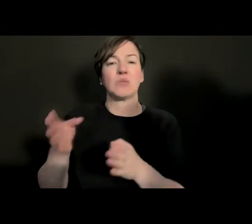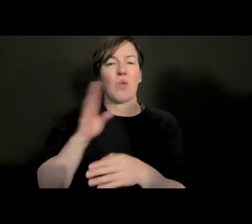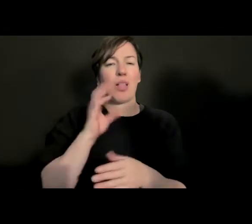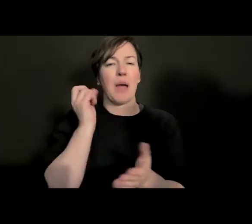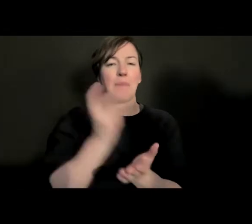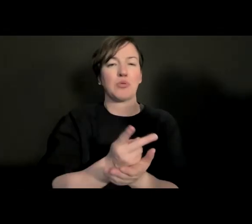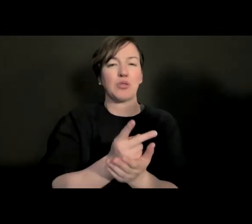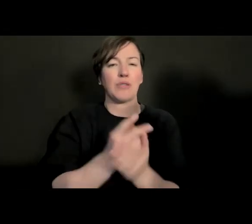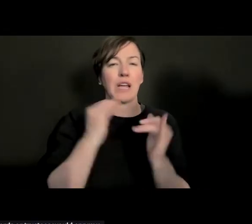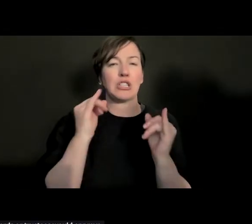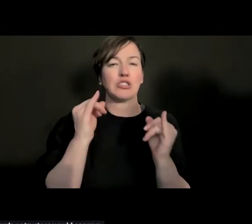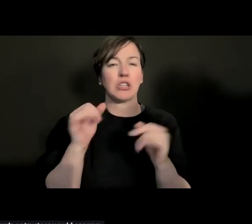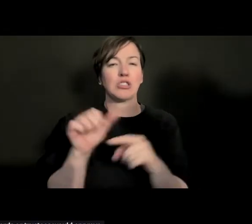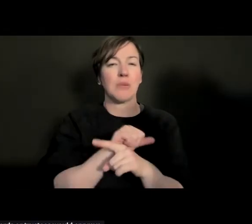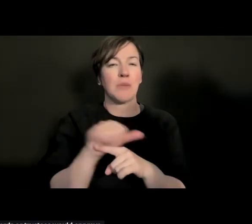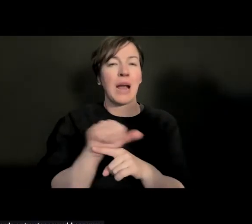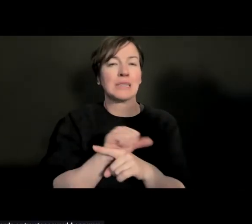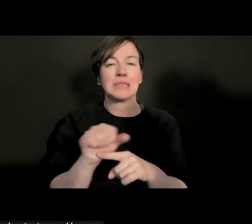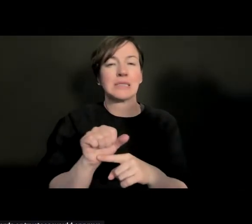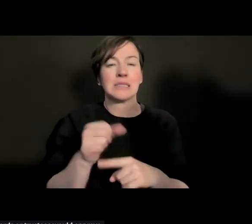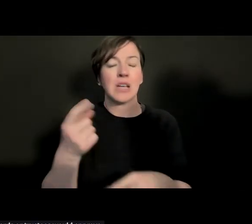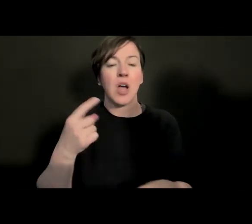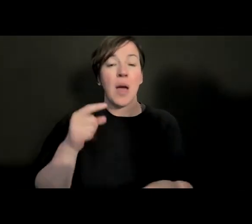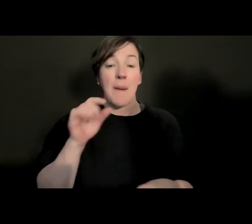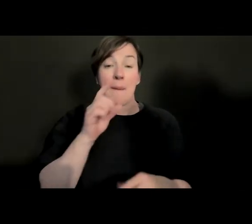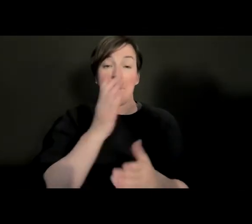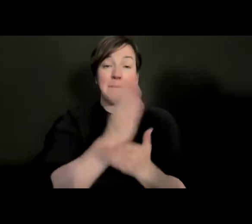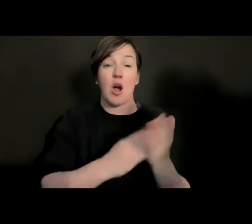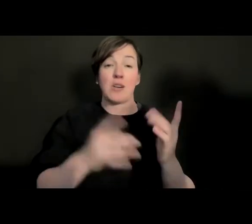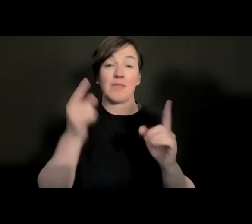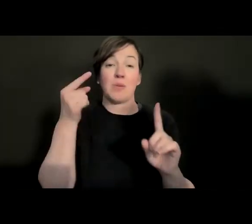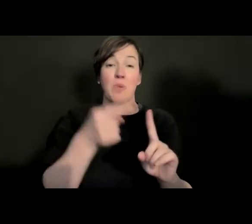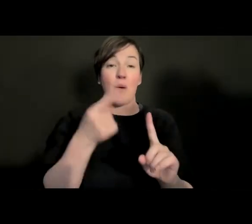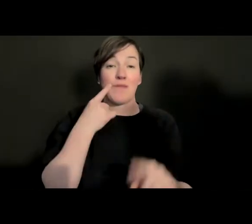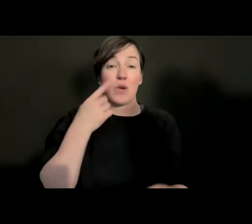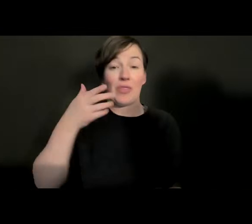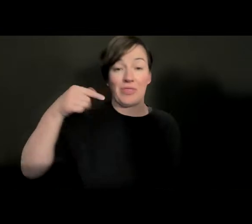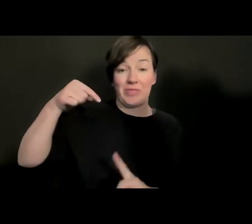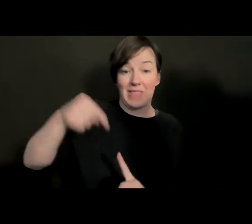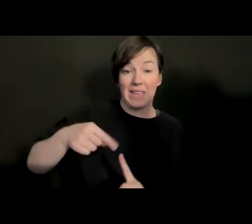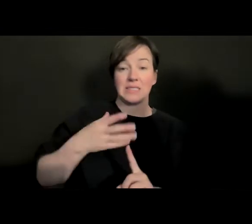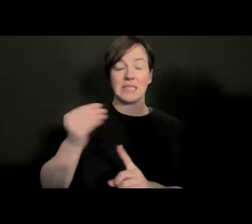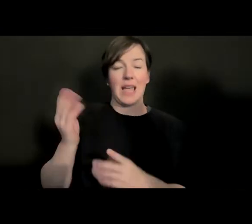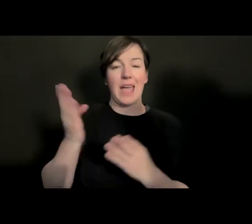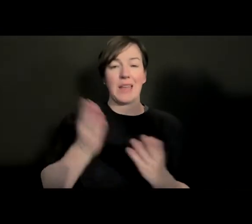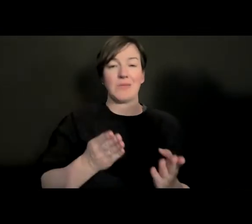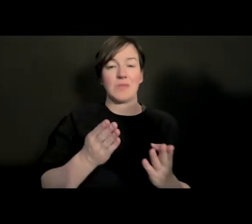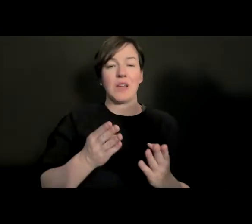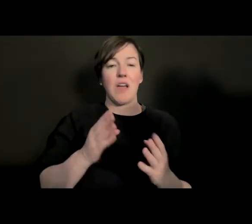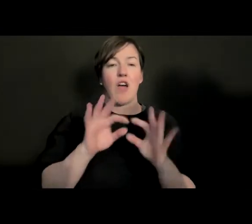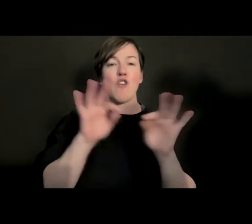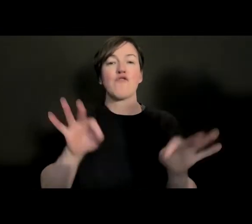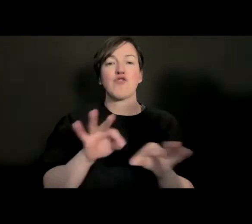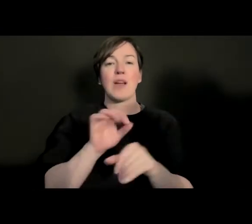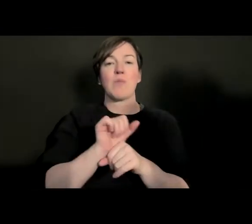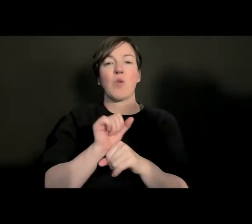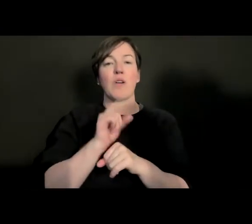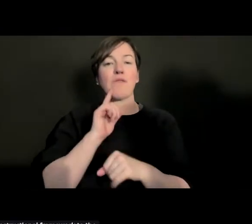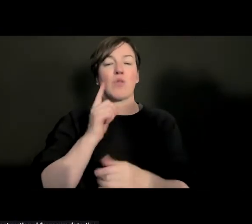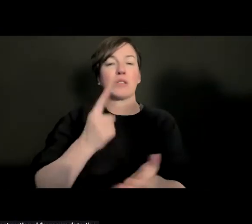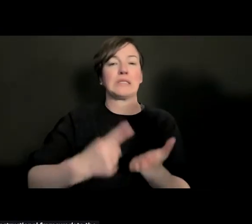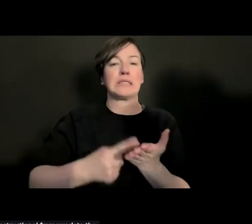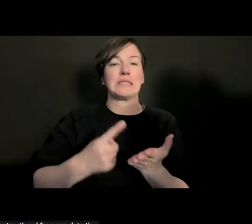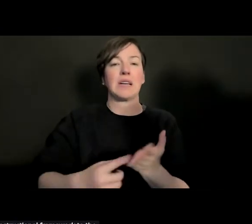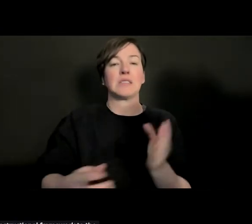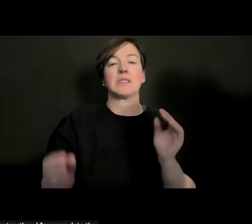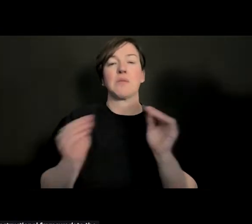instructional practices. I think part of the point of this and bringing instructional framework to the board for discussion is to have